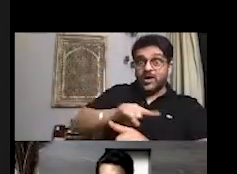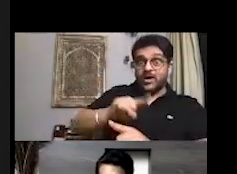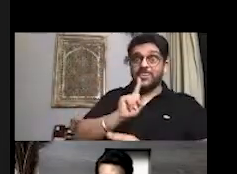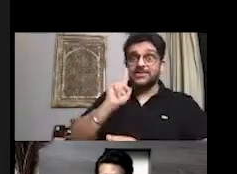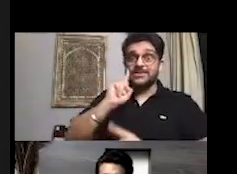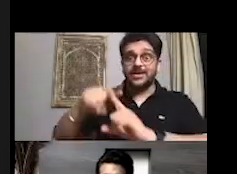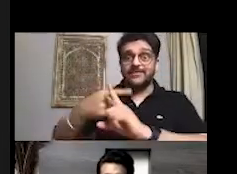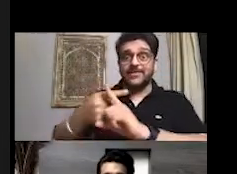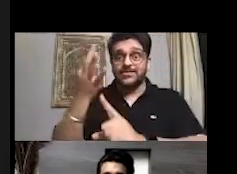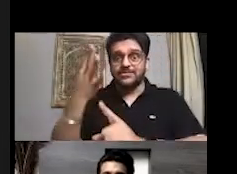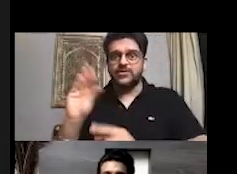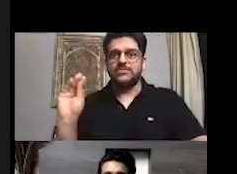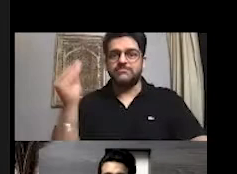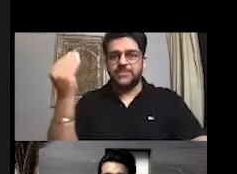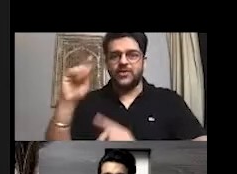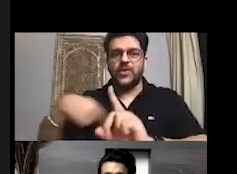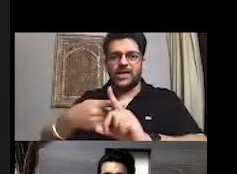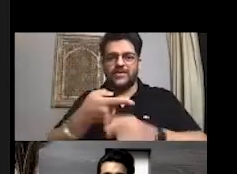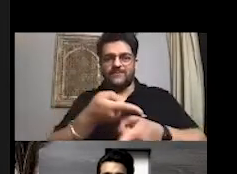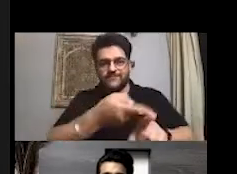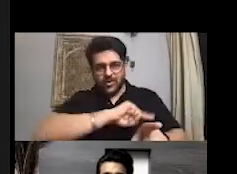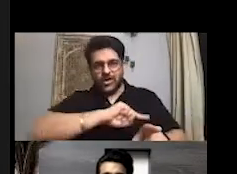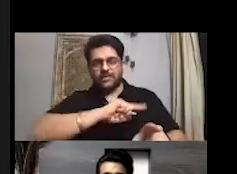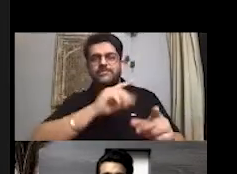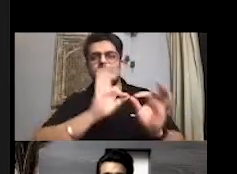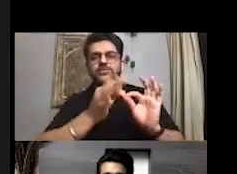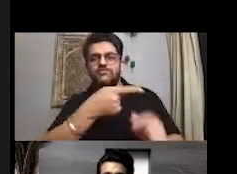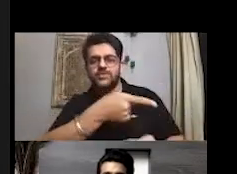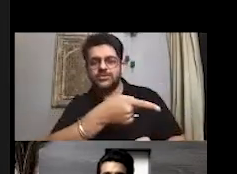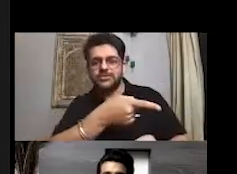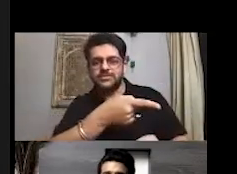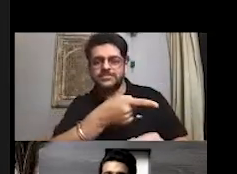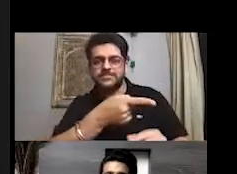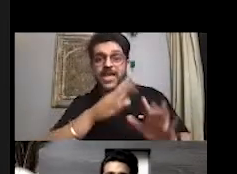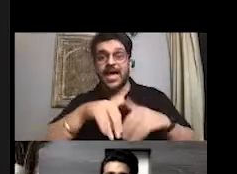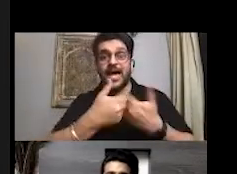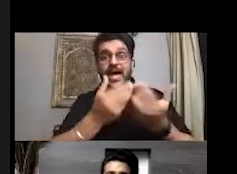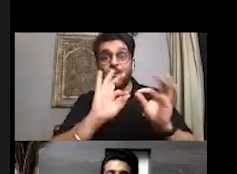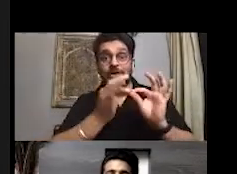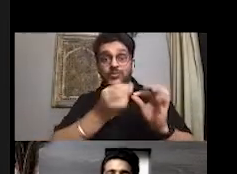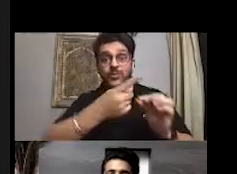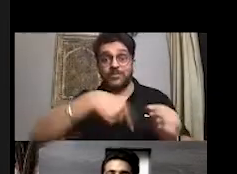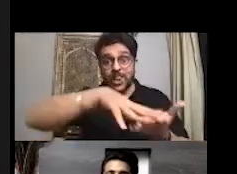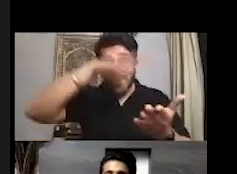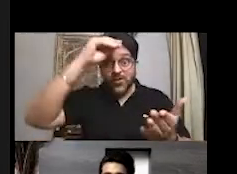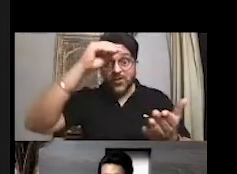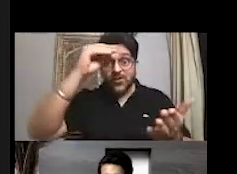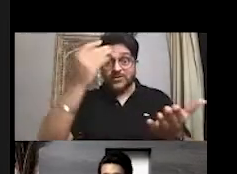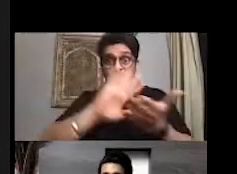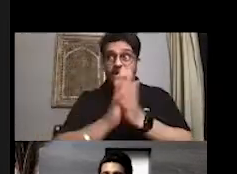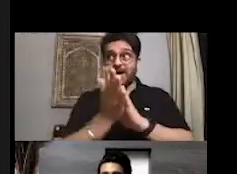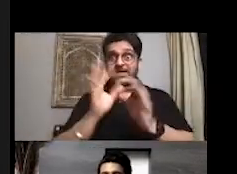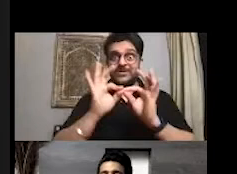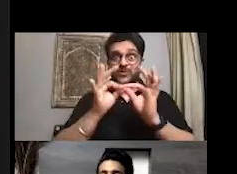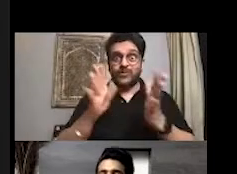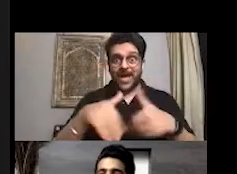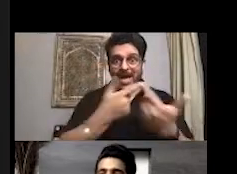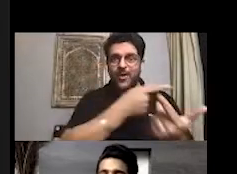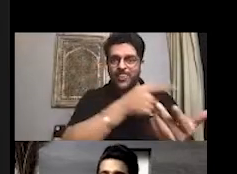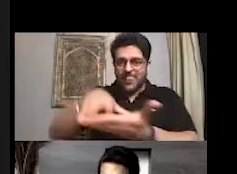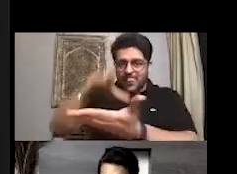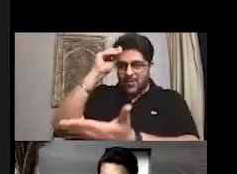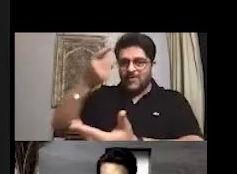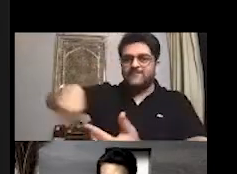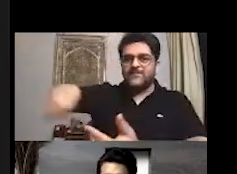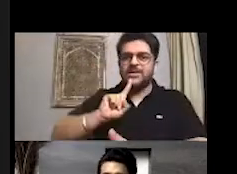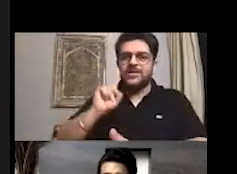you. So you will have a understanding of the sign language from the deaf person, and interpreter will be